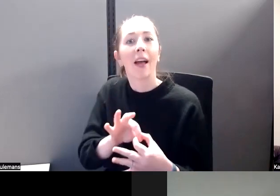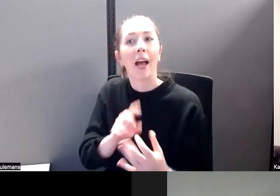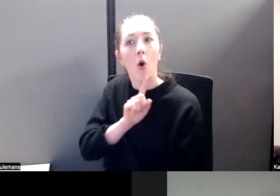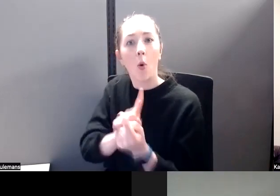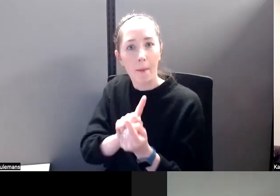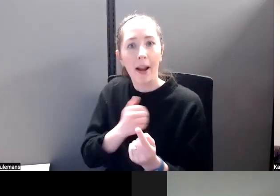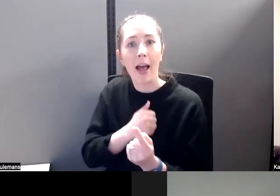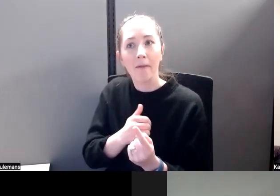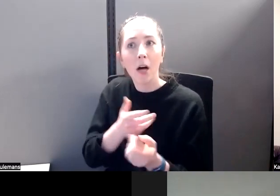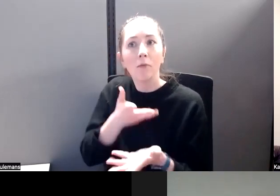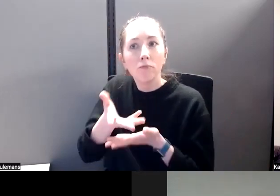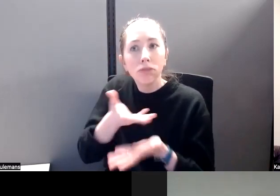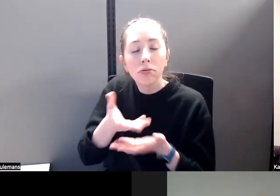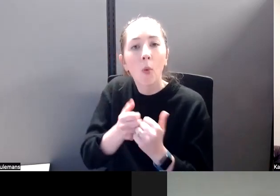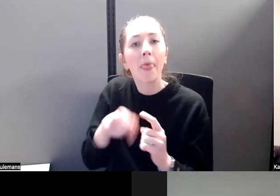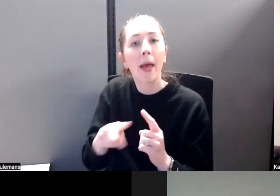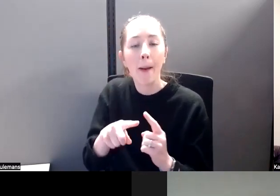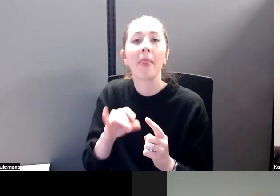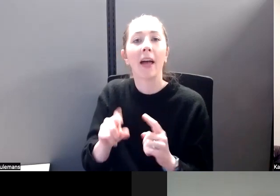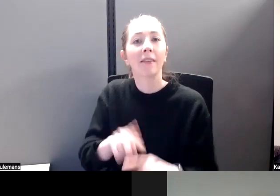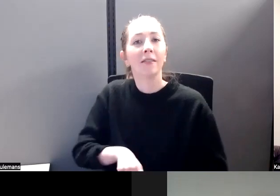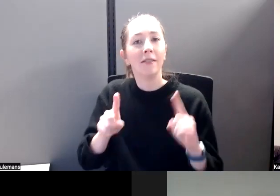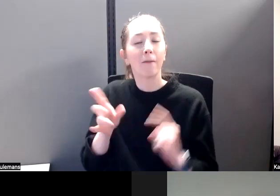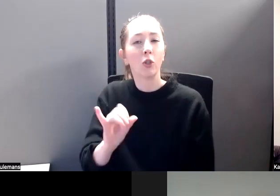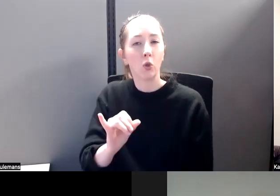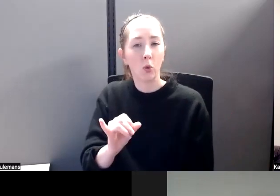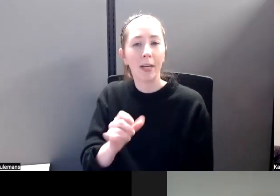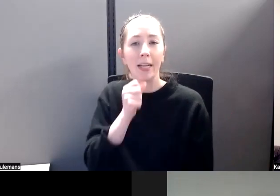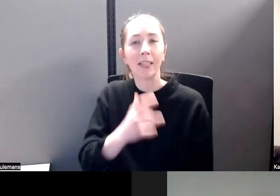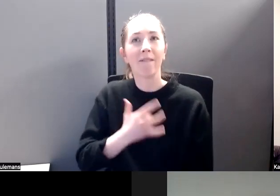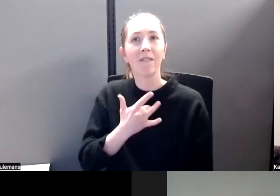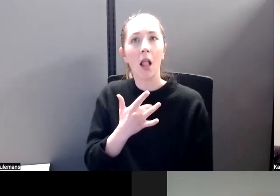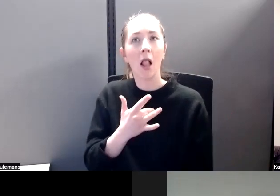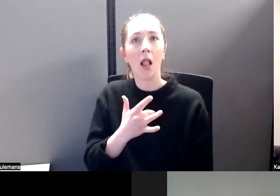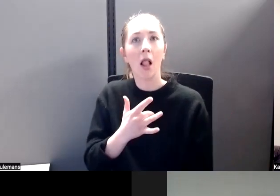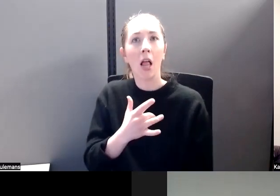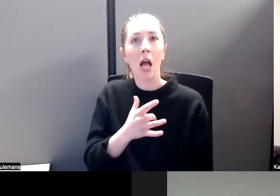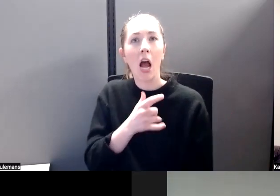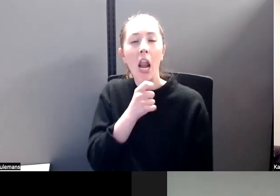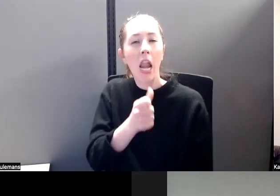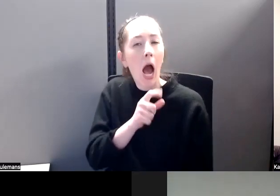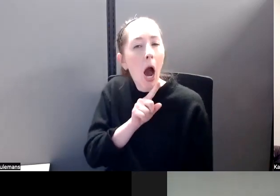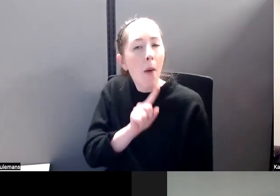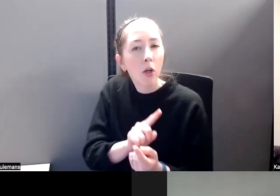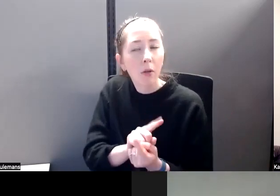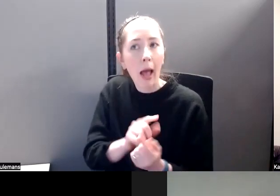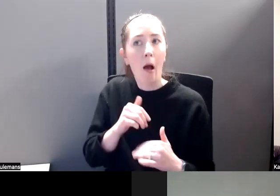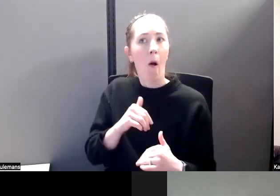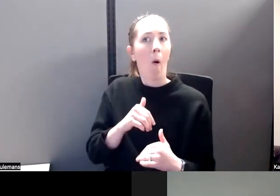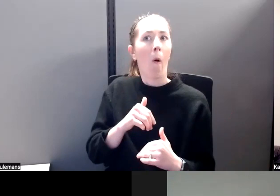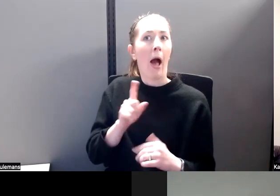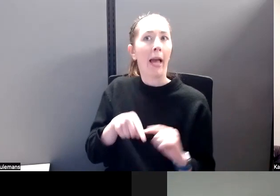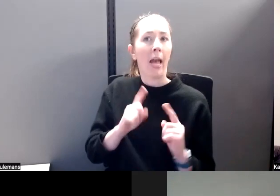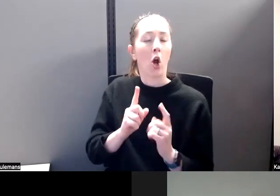and have a really in-depth conversation with. And that is a different thing too. He doesn't feel so held back that you couldn't just sit with